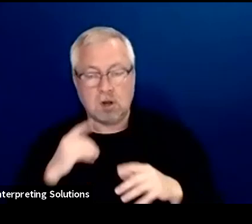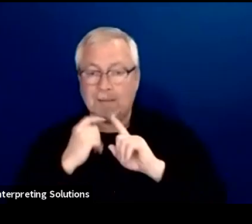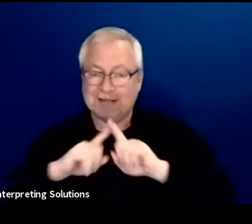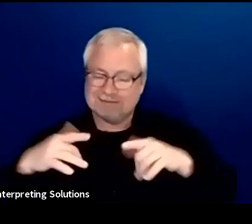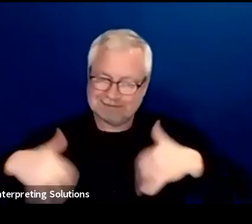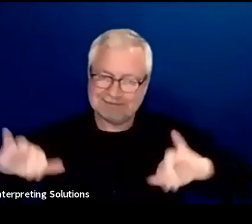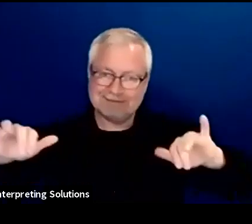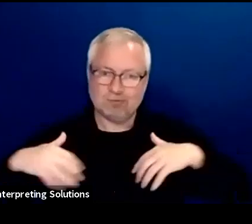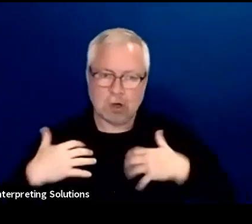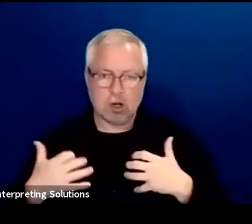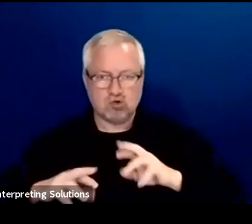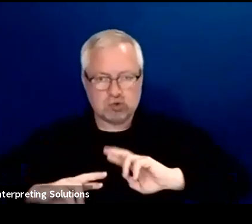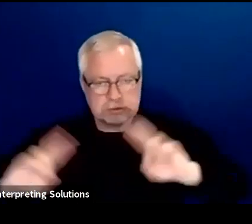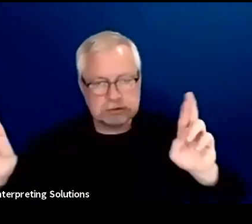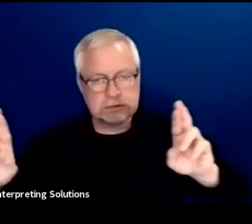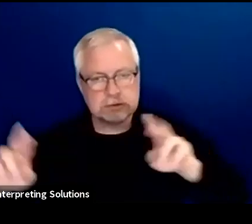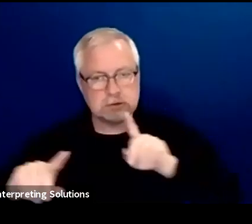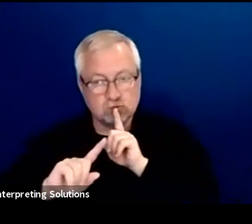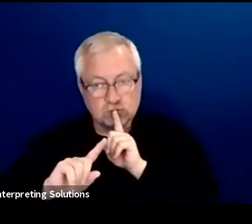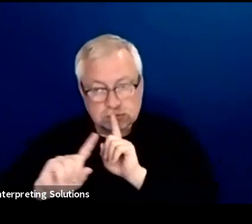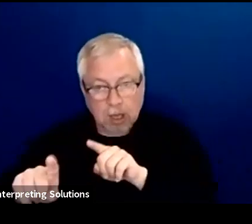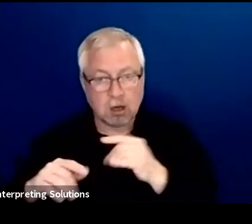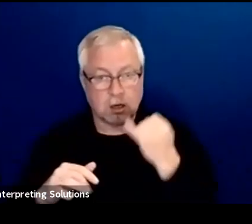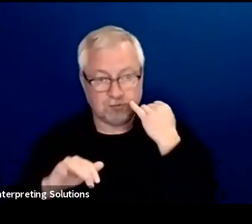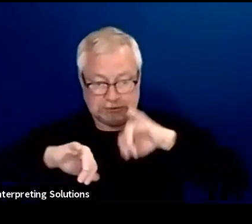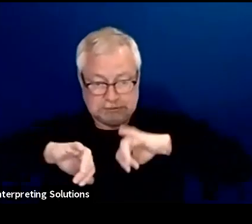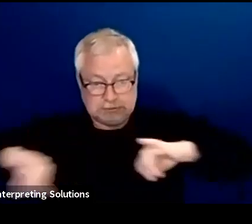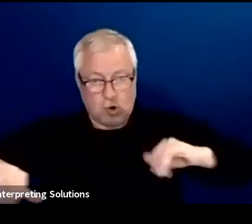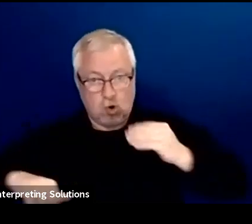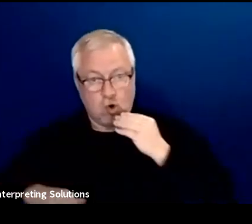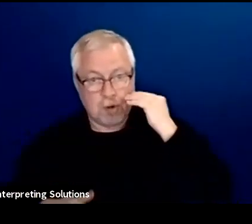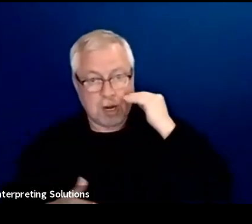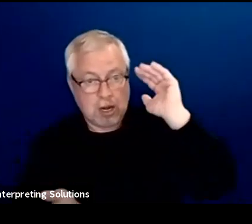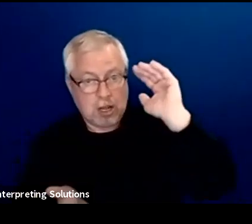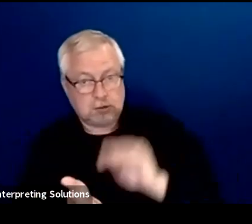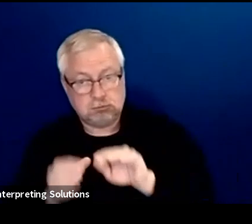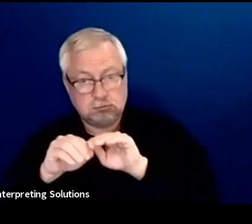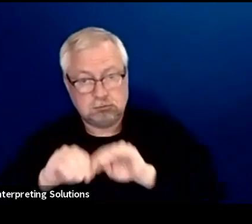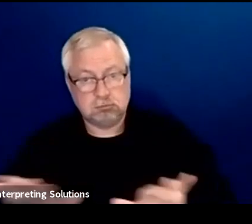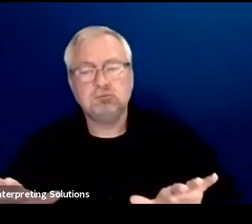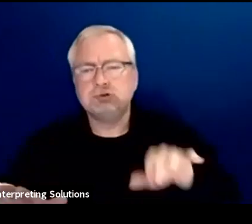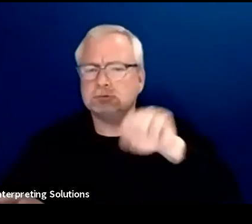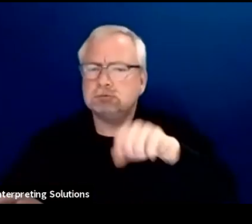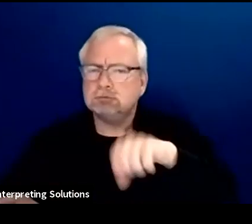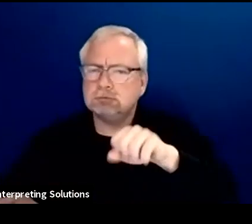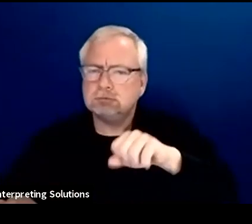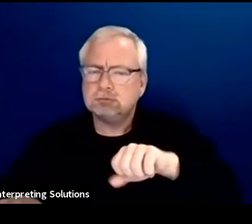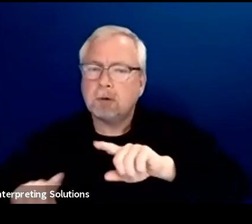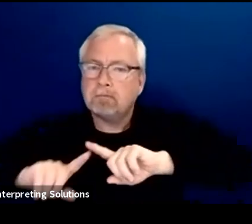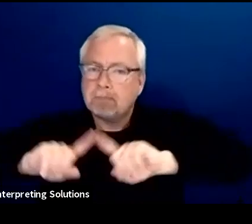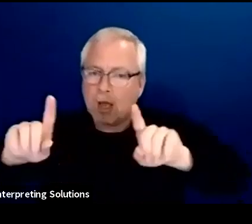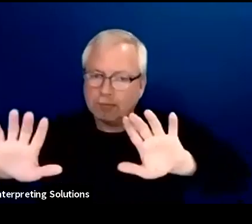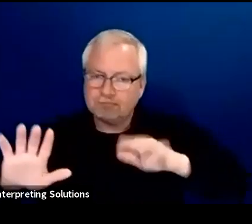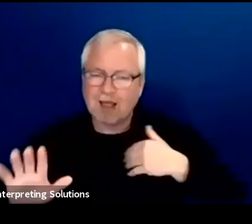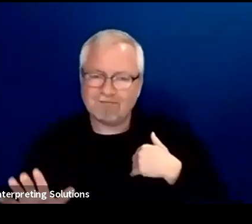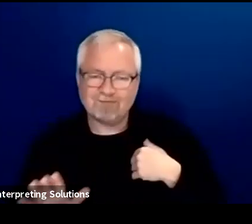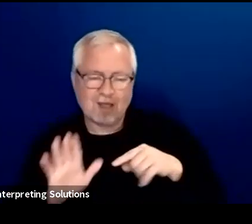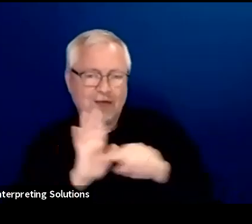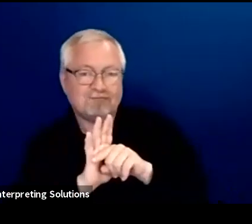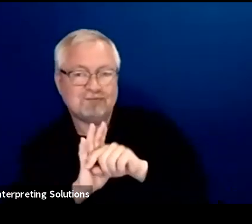shut everyone down, there would be less transmission. This would happen, but that also does come with another side of the scale.